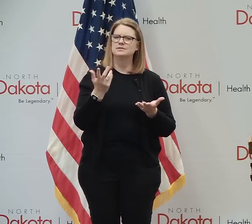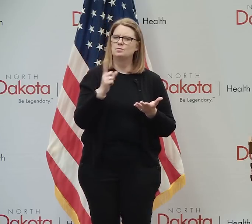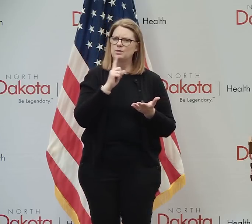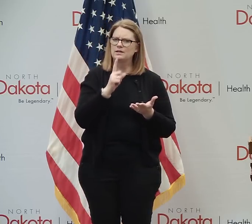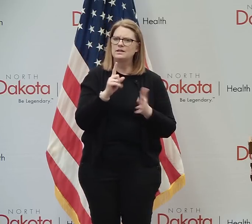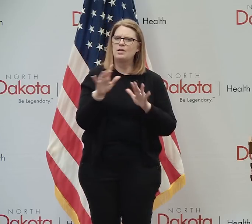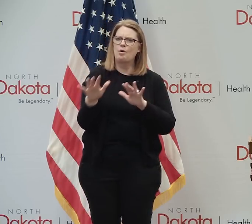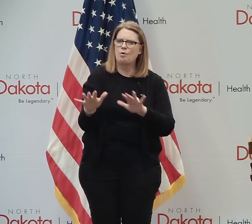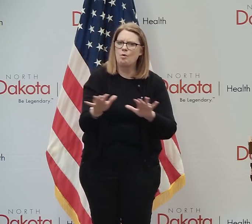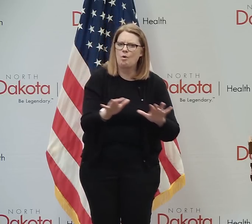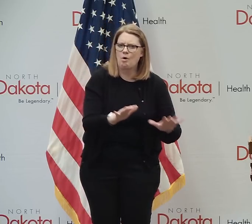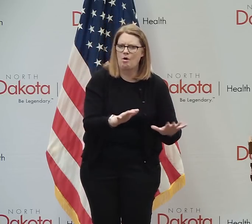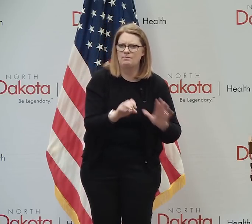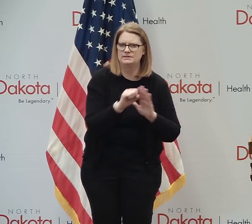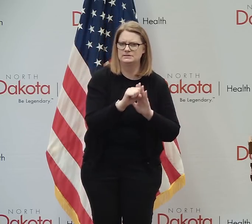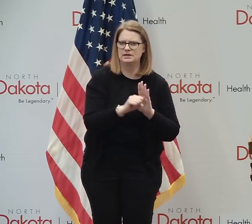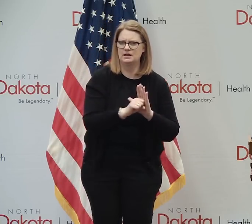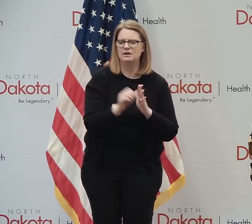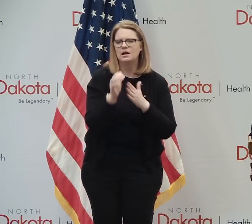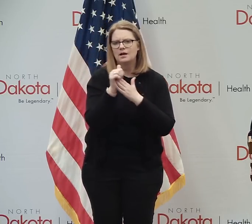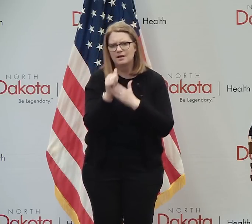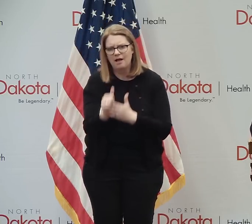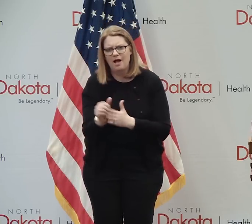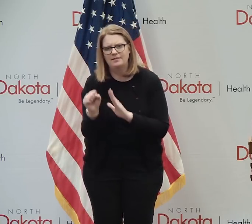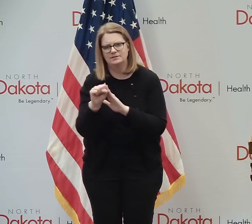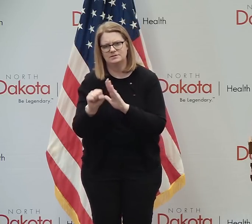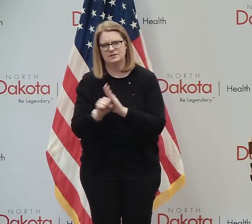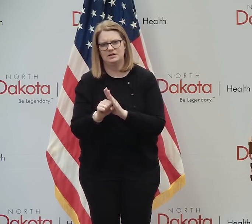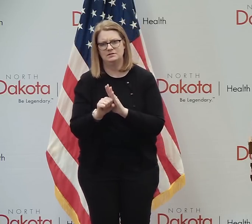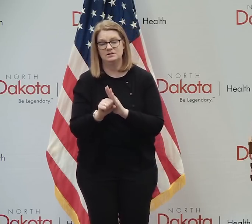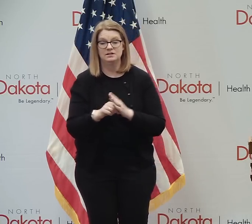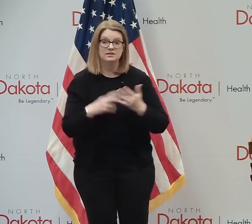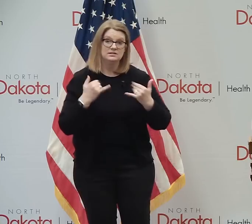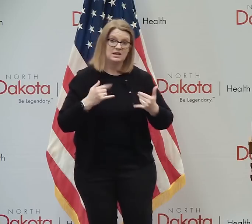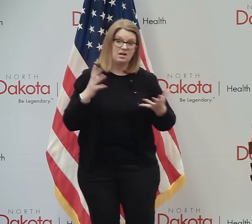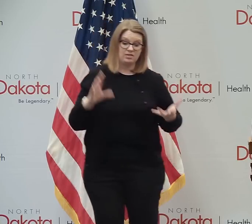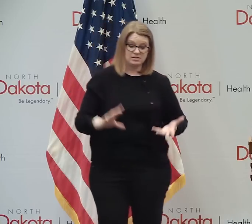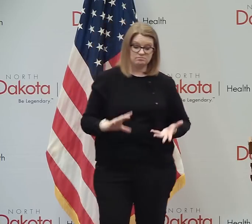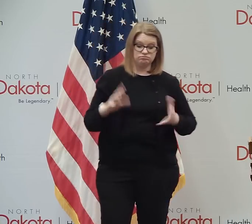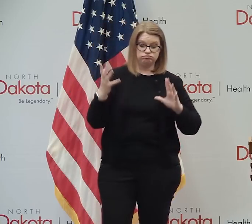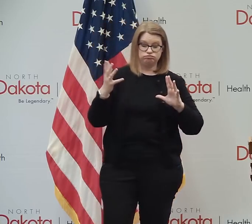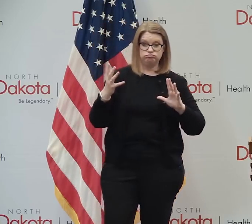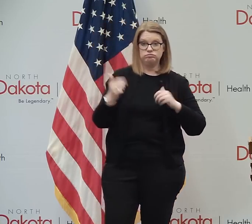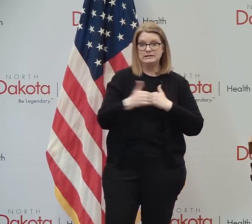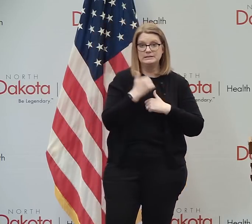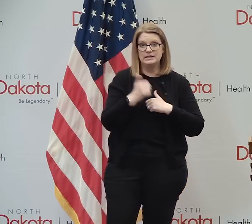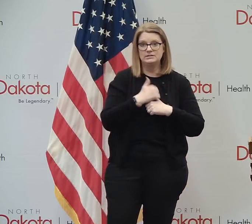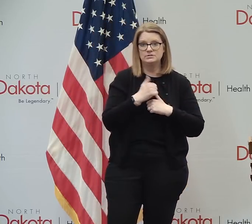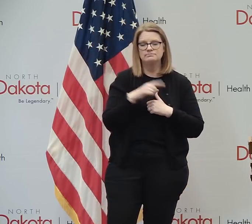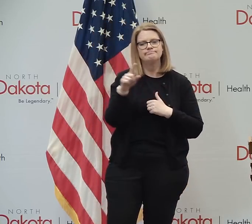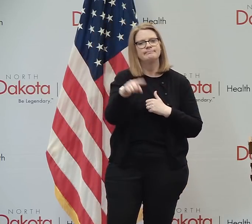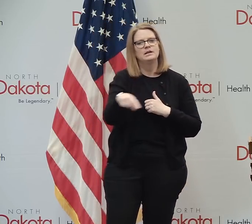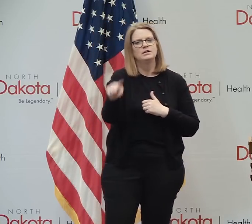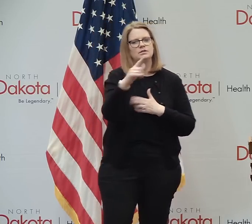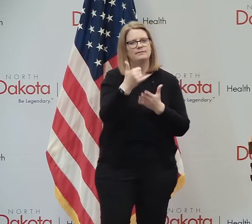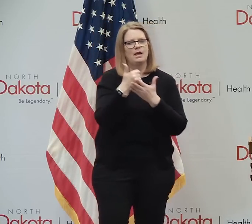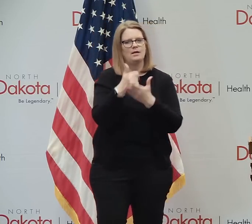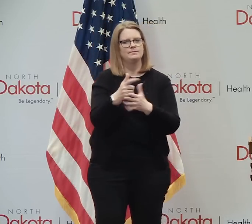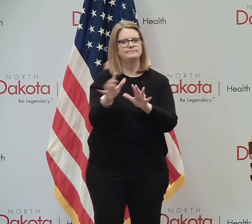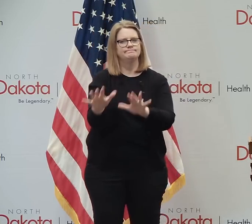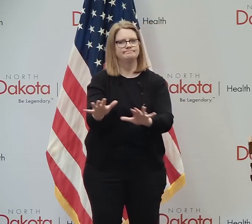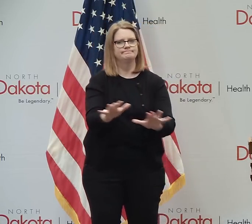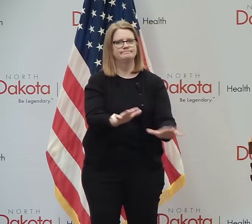help guide our state. And we're grateful in these times of turmoil and danger. We're grateful that you have helped steady and ground us. So thank you for